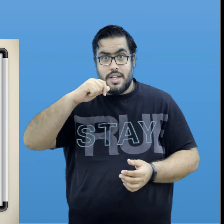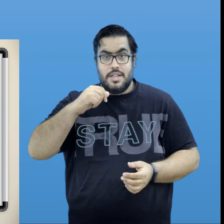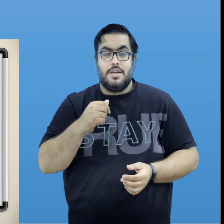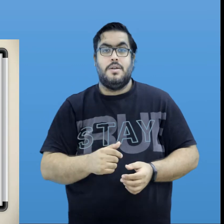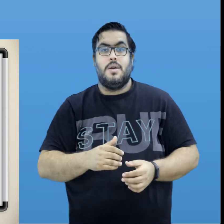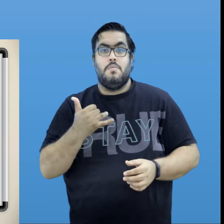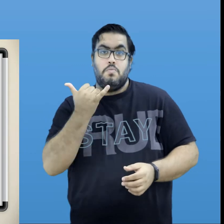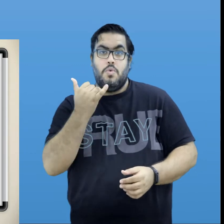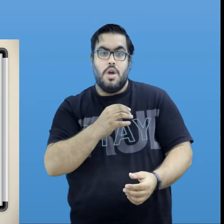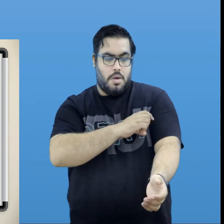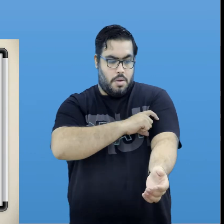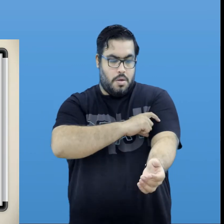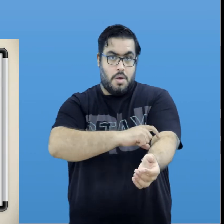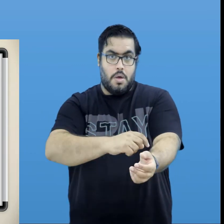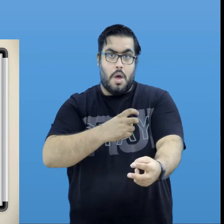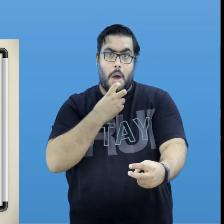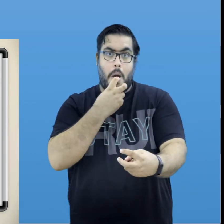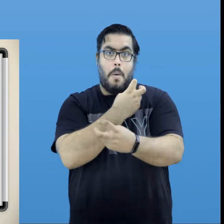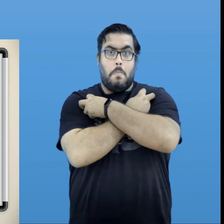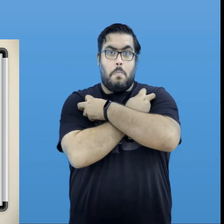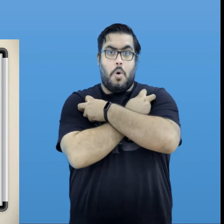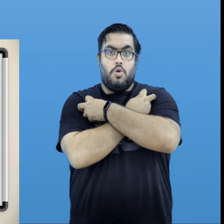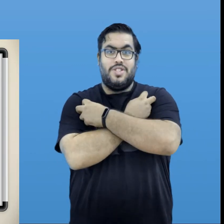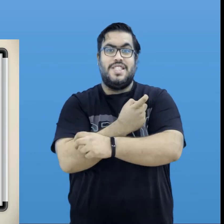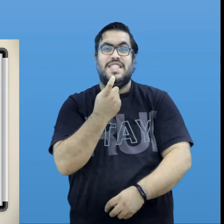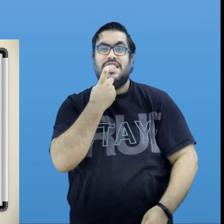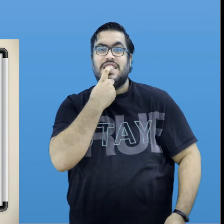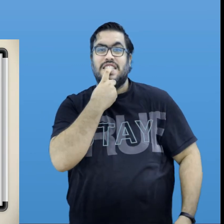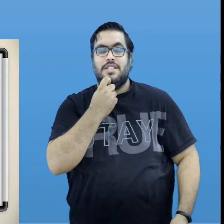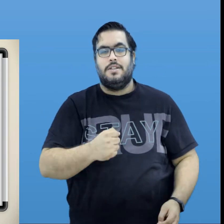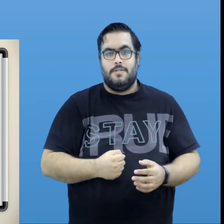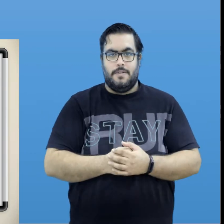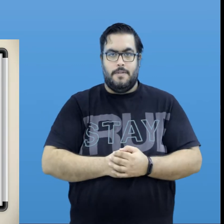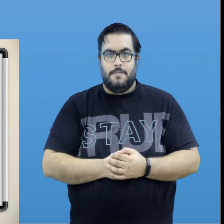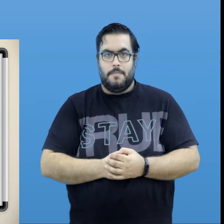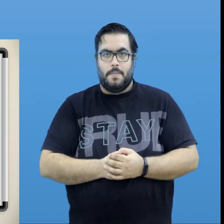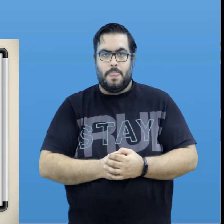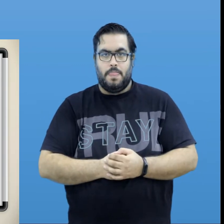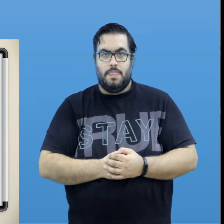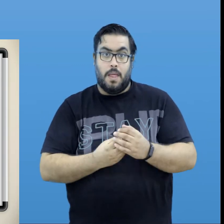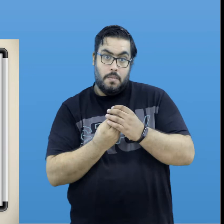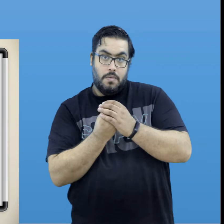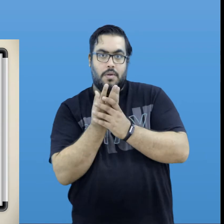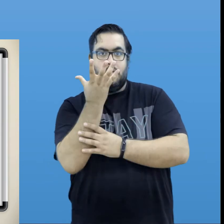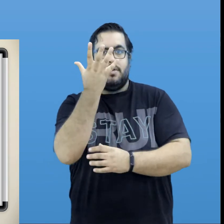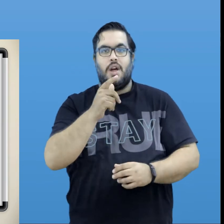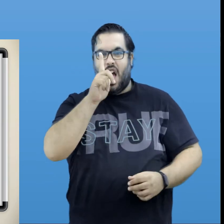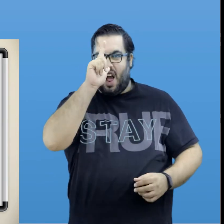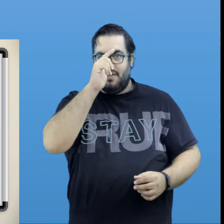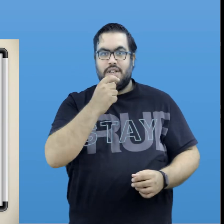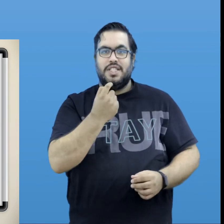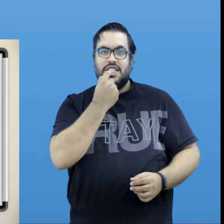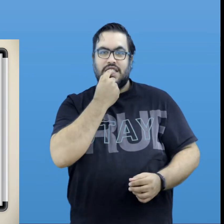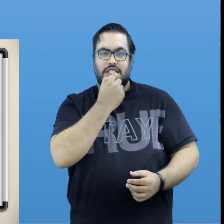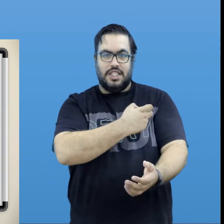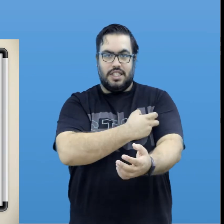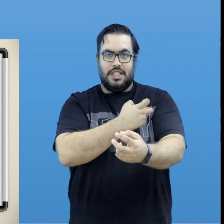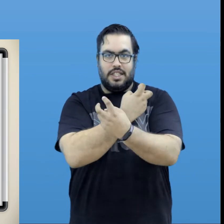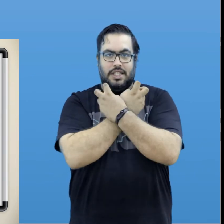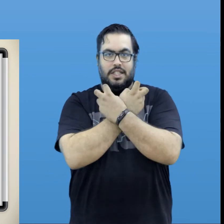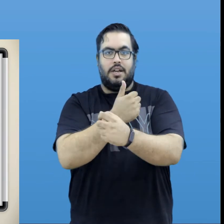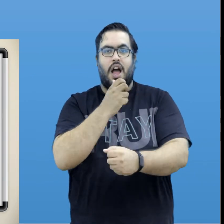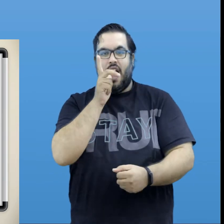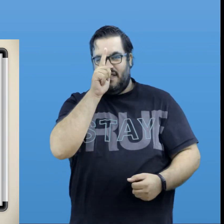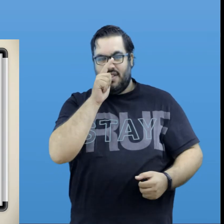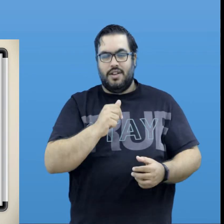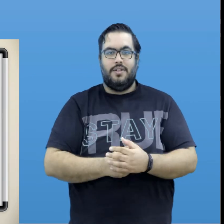skin healthy and they make our bones and teeth stronger. Pay attention to this. In the beginning of our paraphrase sentence,